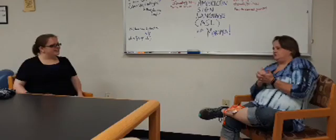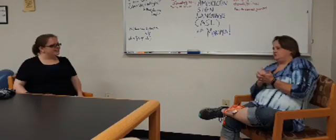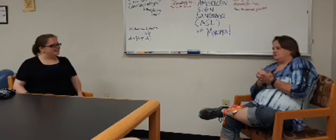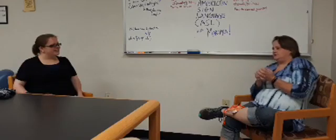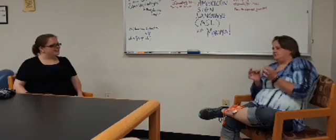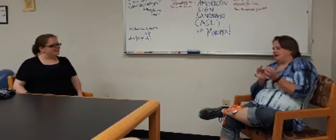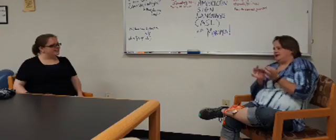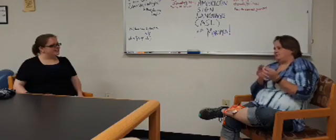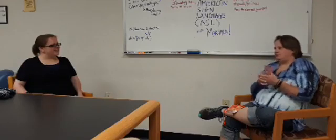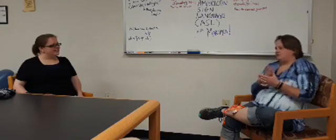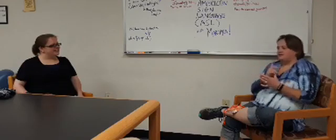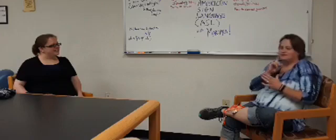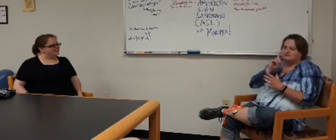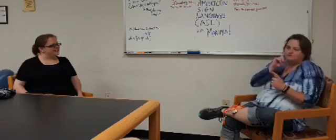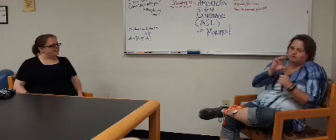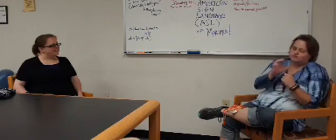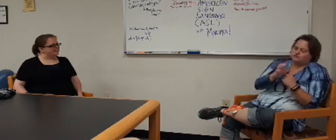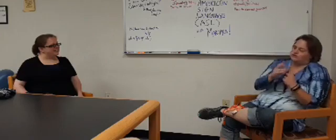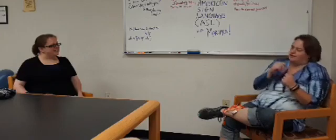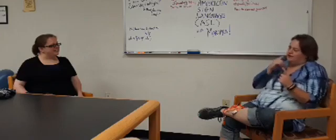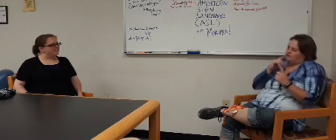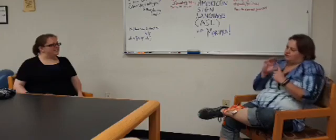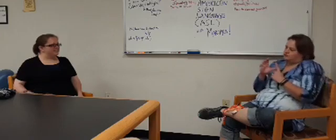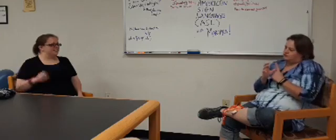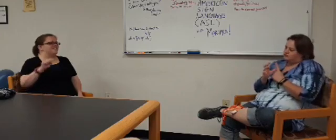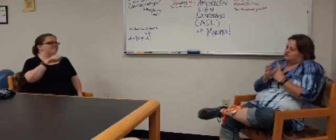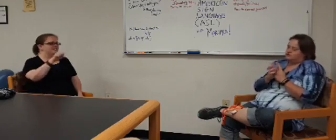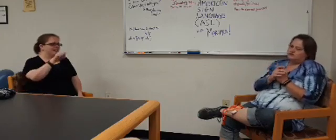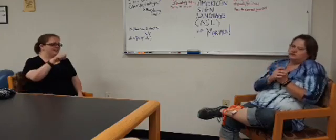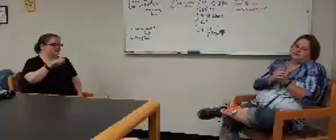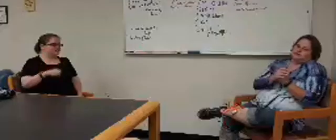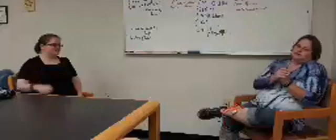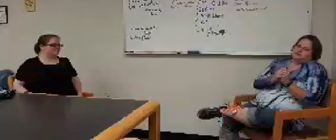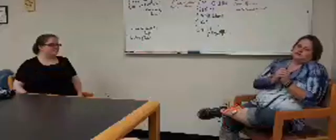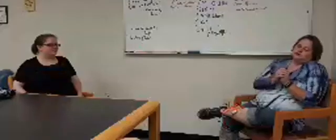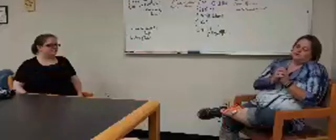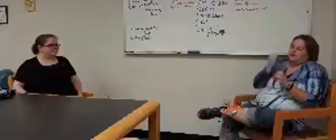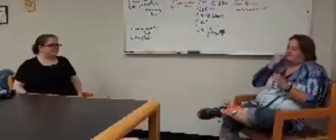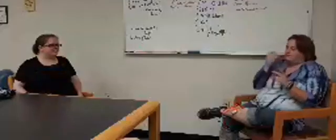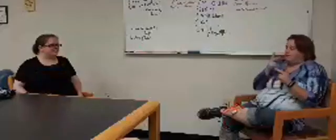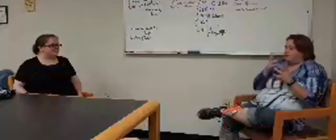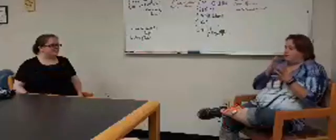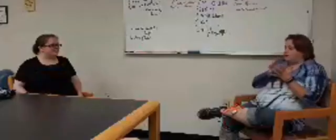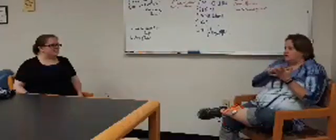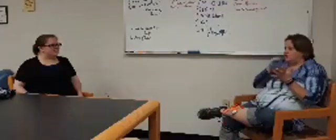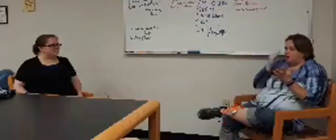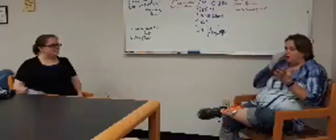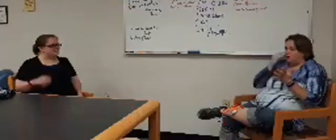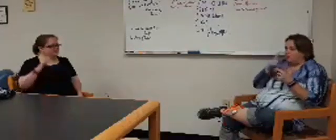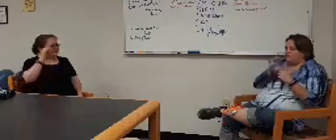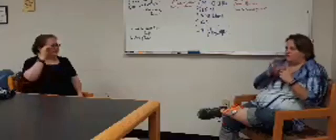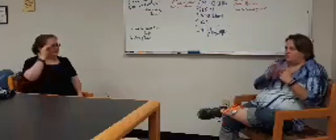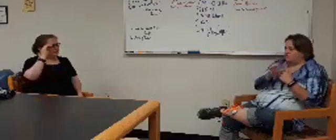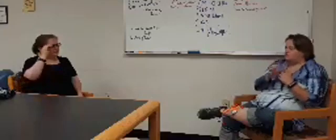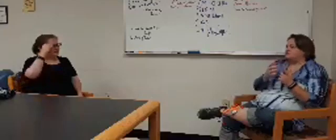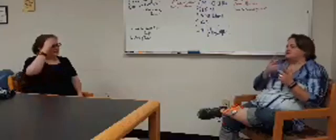It's played between deaf culture and hearing culture. Yes. So if the people want to know about the culture,